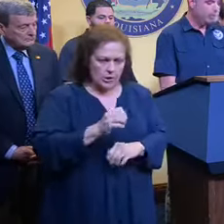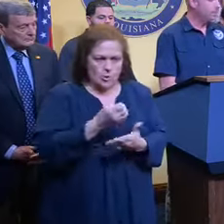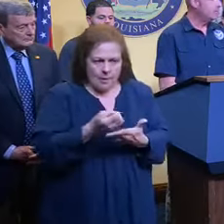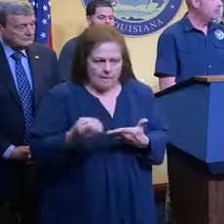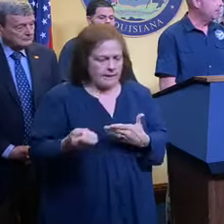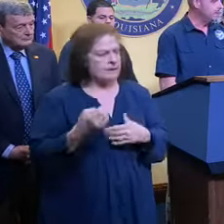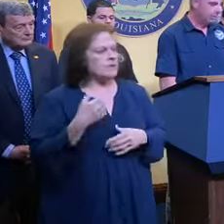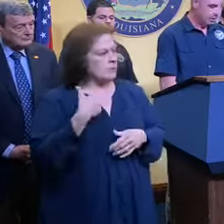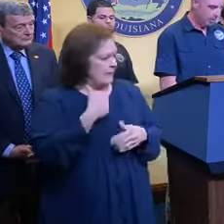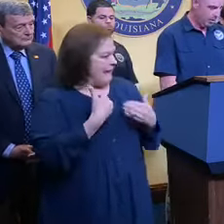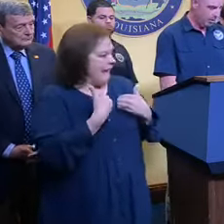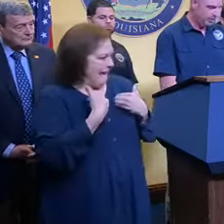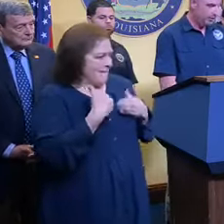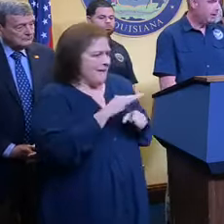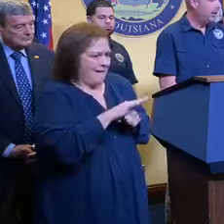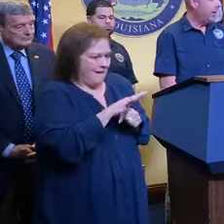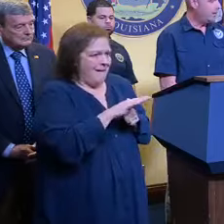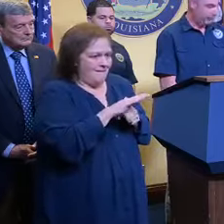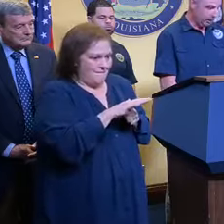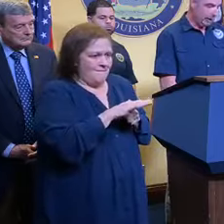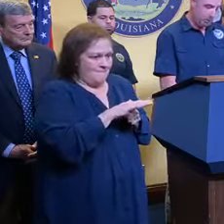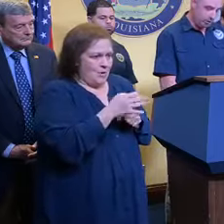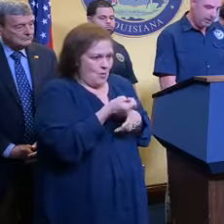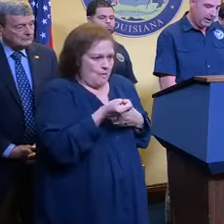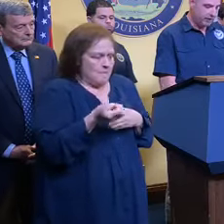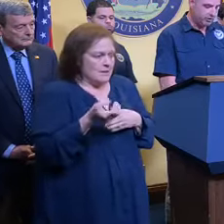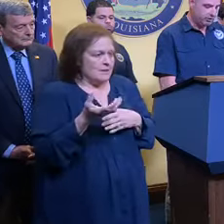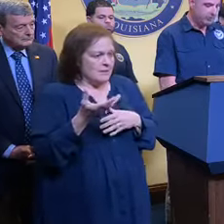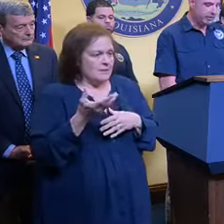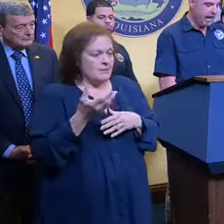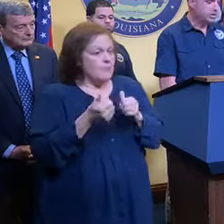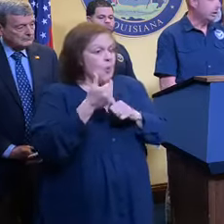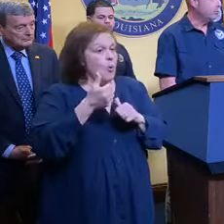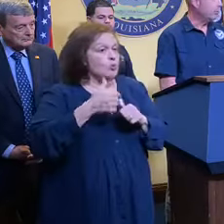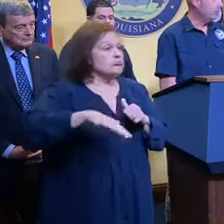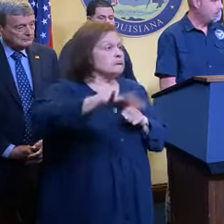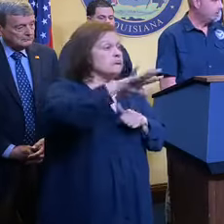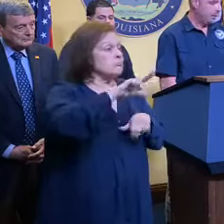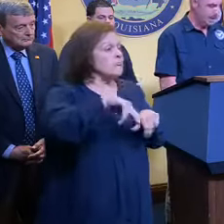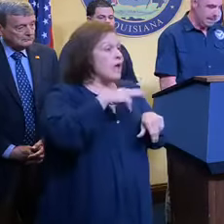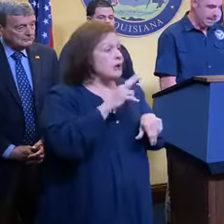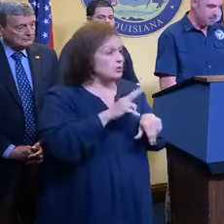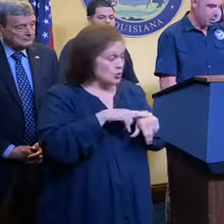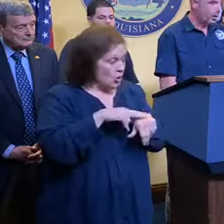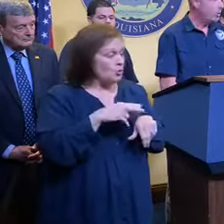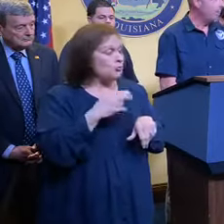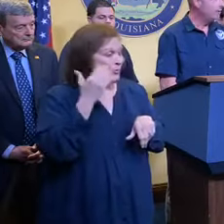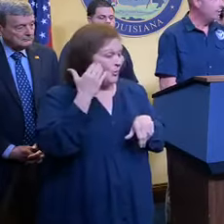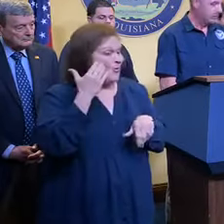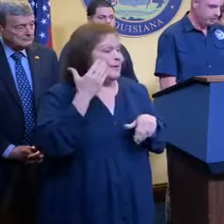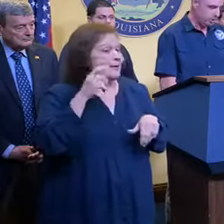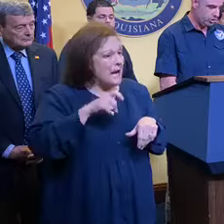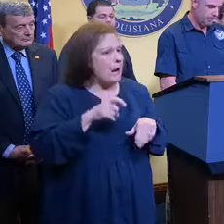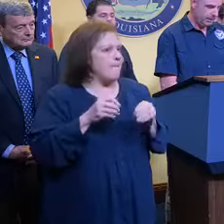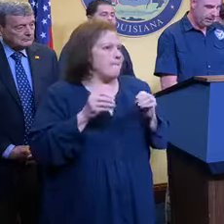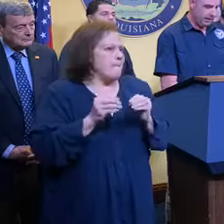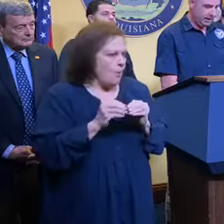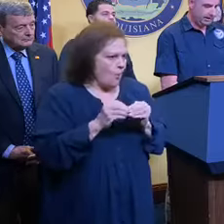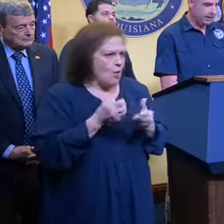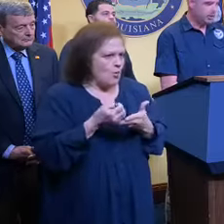enough equipment to meet the needs of the departments. However, like most agencies nationally, we anticipate needing more equipment in the near